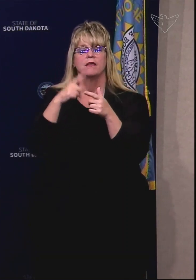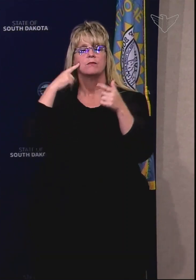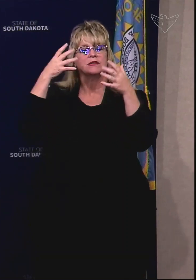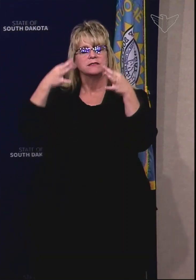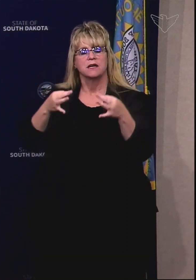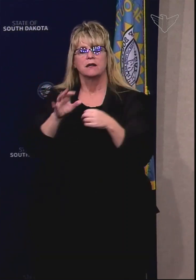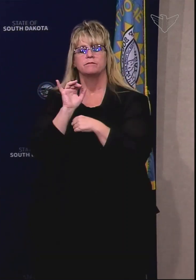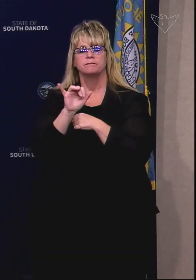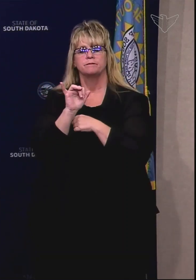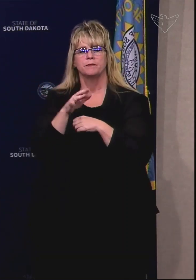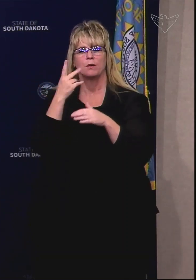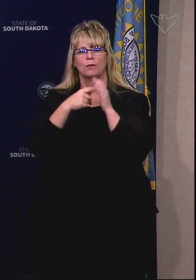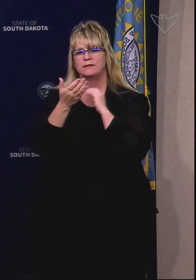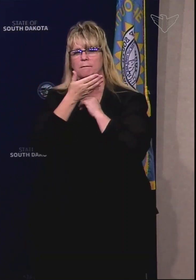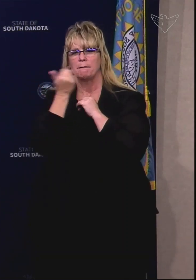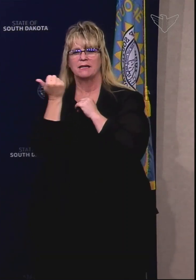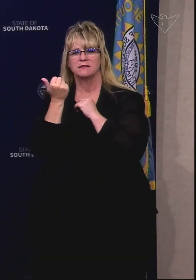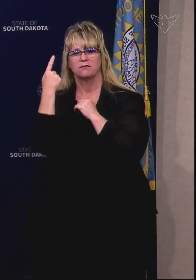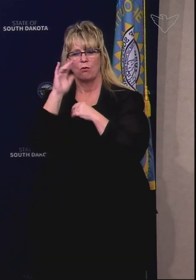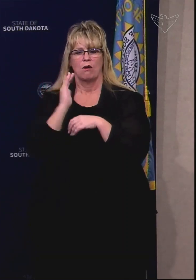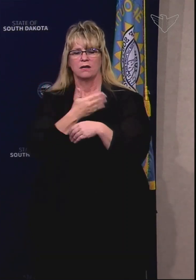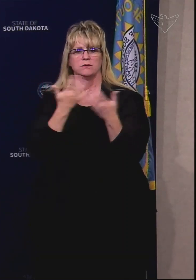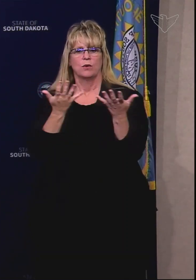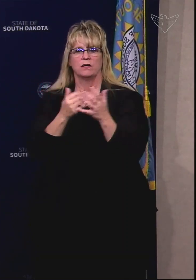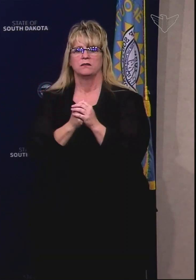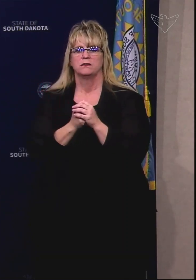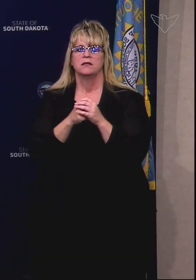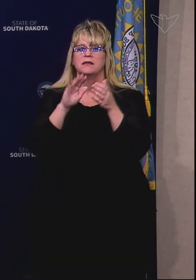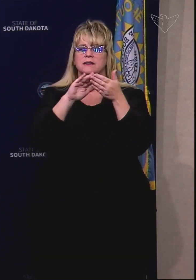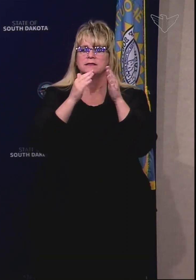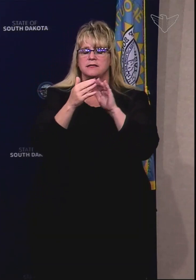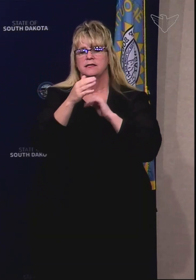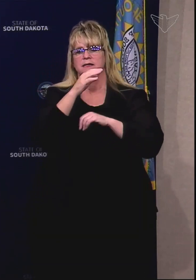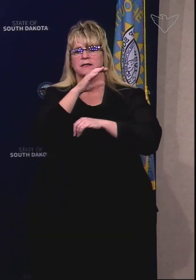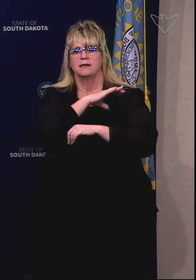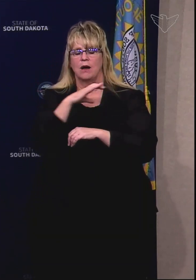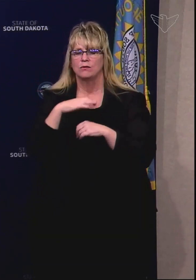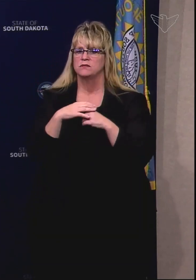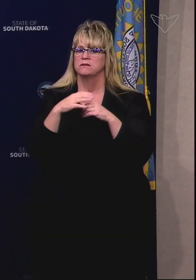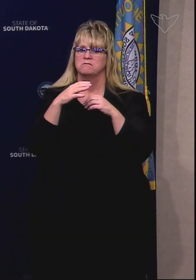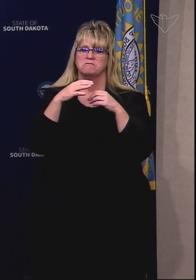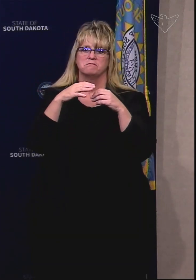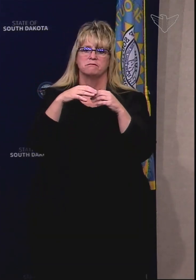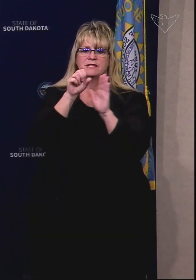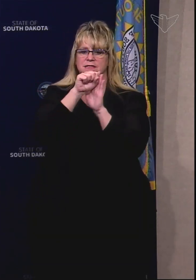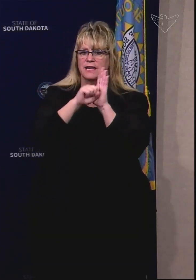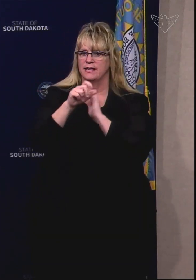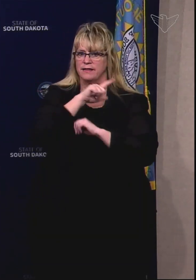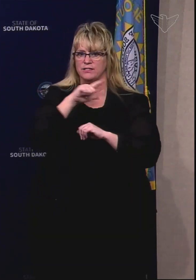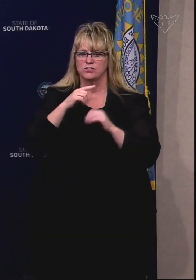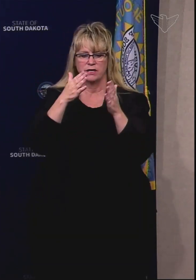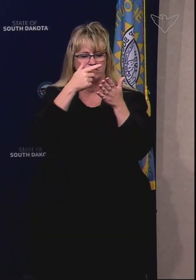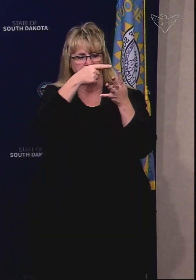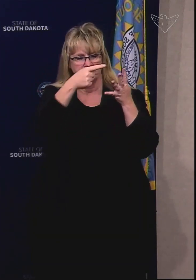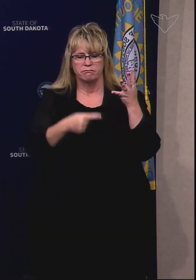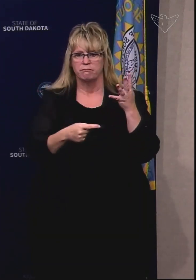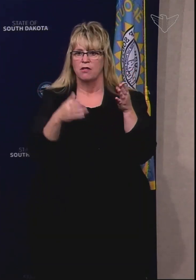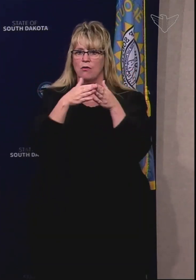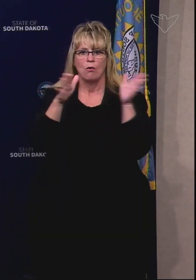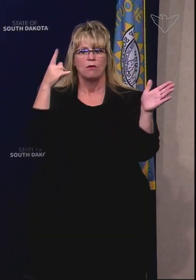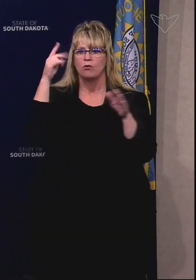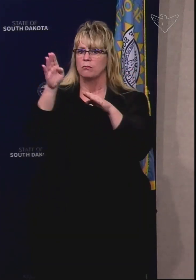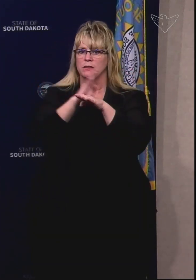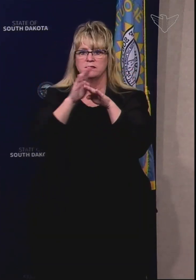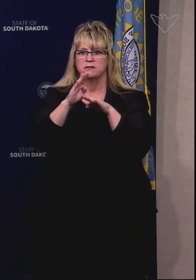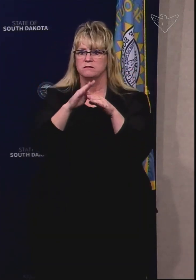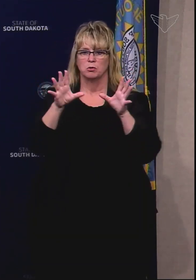what is the best action for us. City councils, county commissions, and the state legislature, they're all open for business and